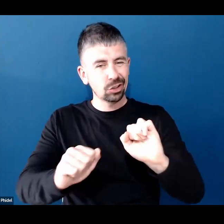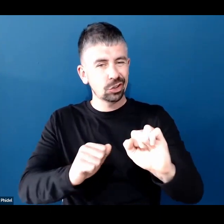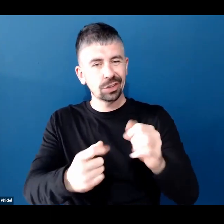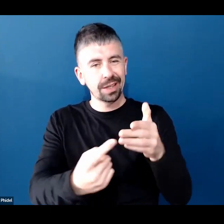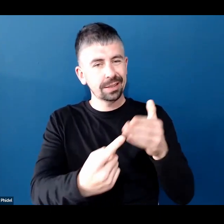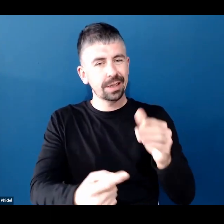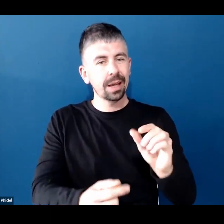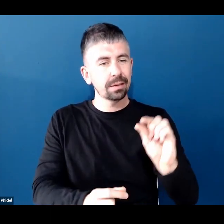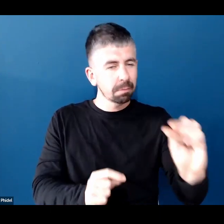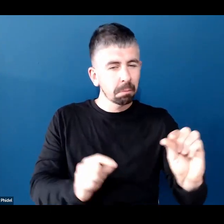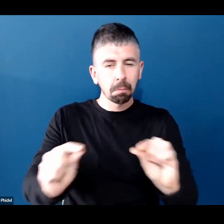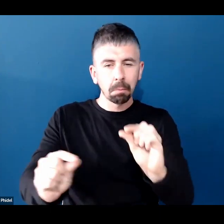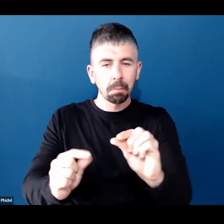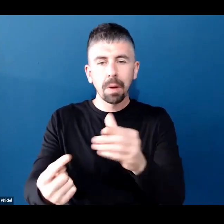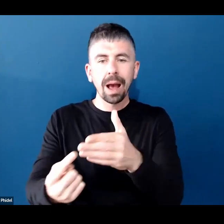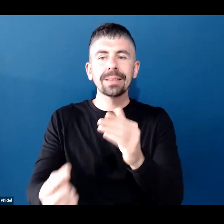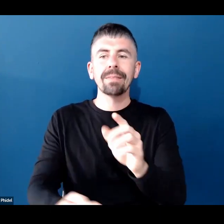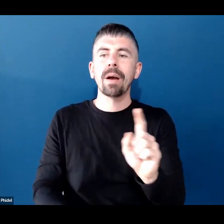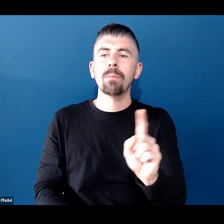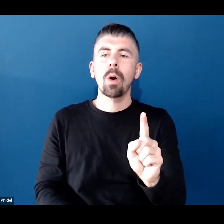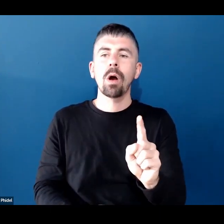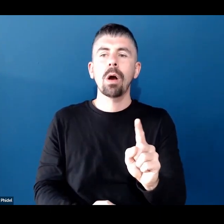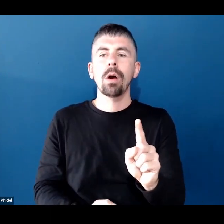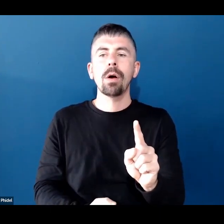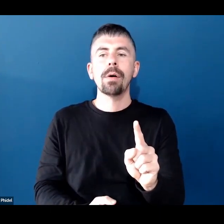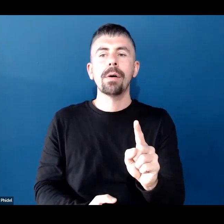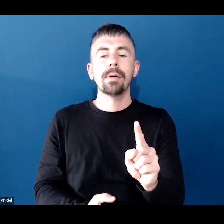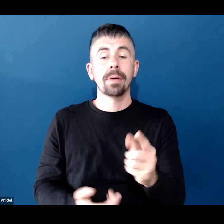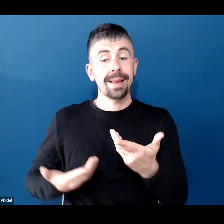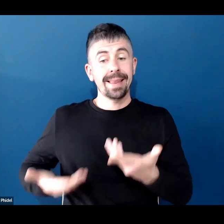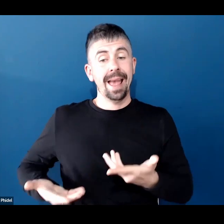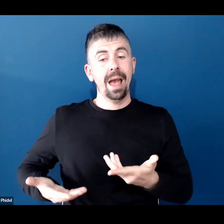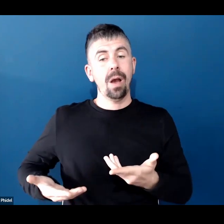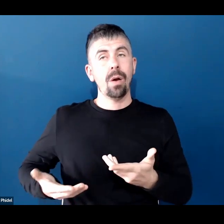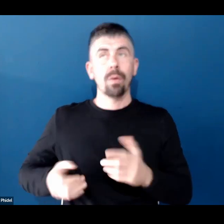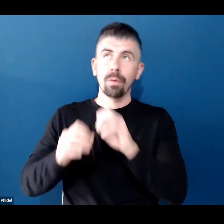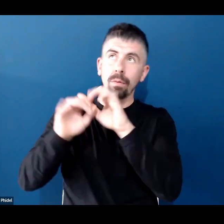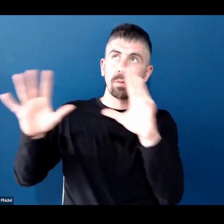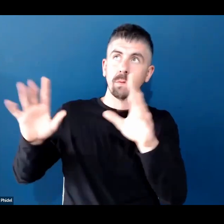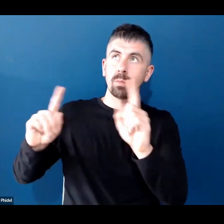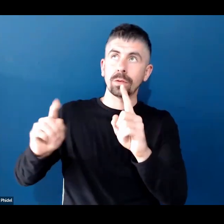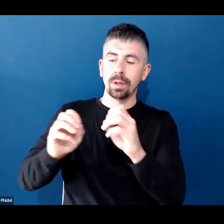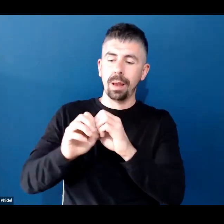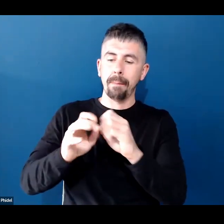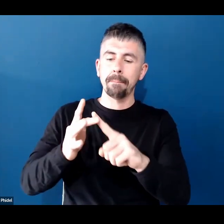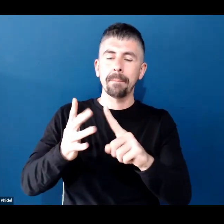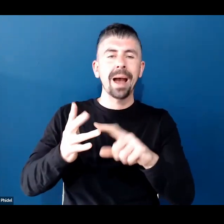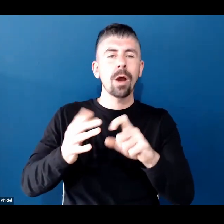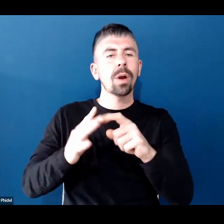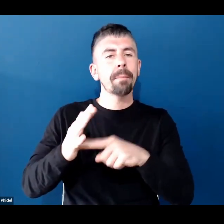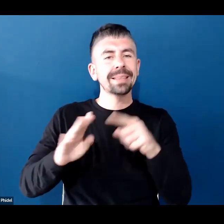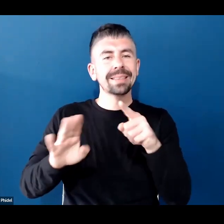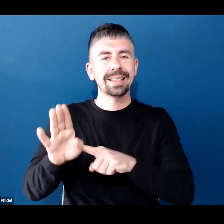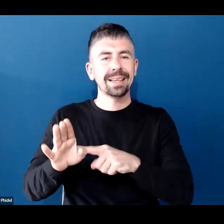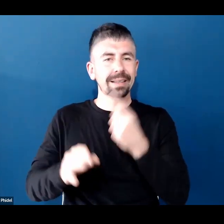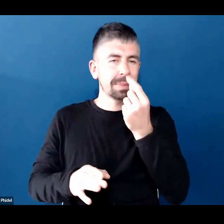just identify what's the footprint now, what is the biocapacity? So how much of a shrink do we need to do?